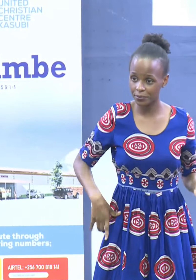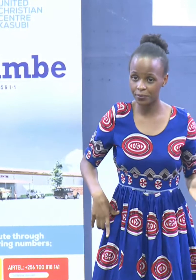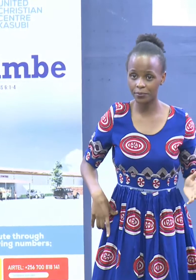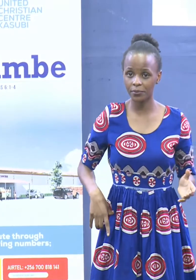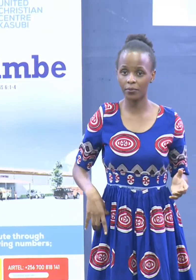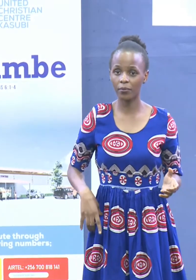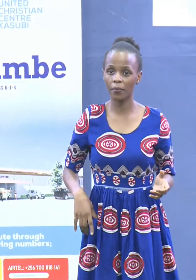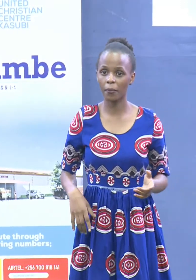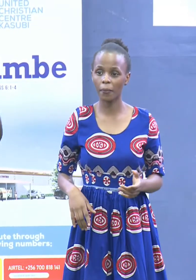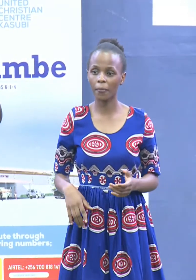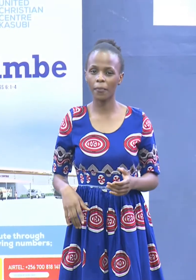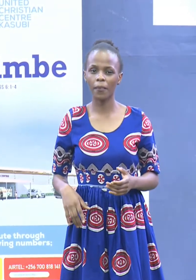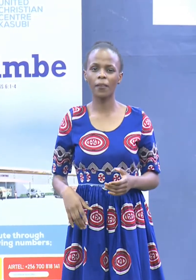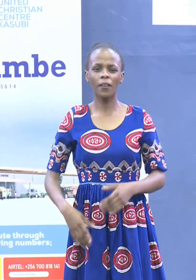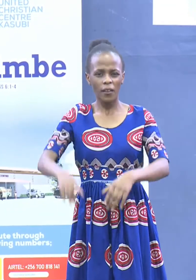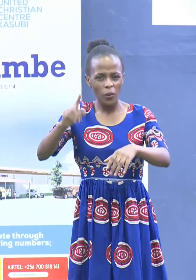Lord.